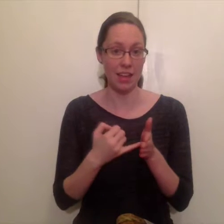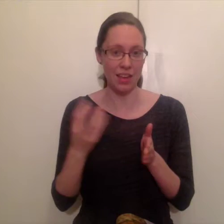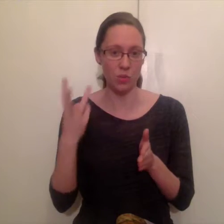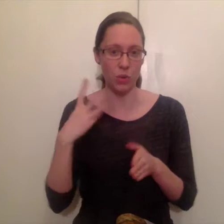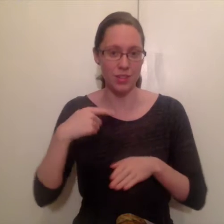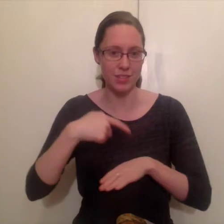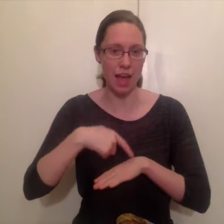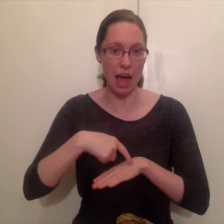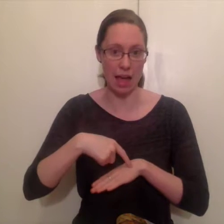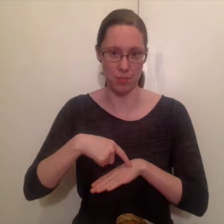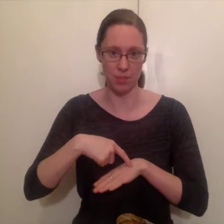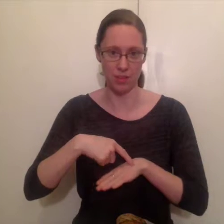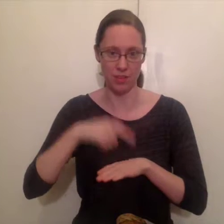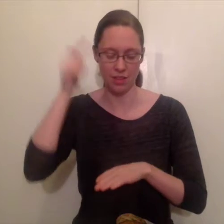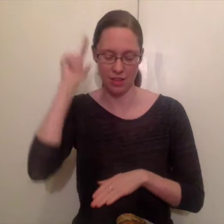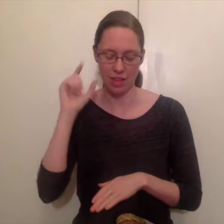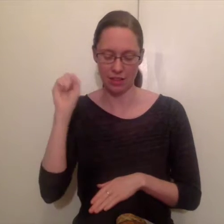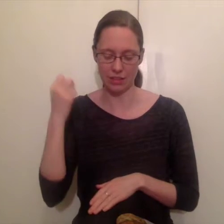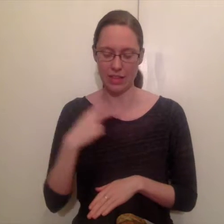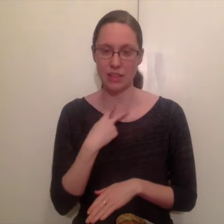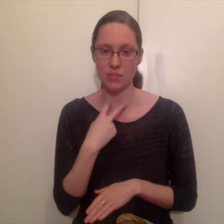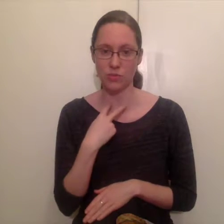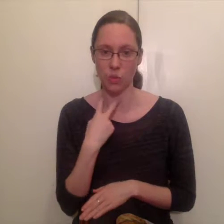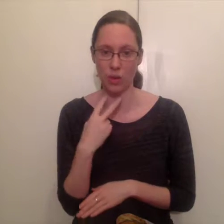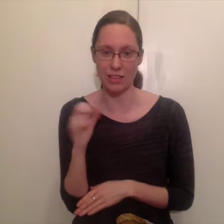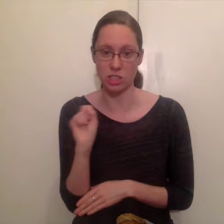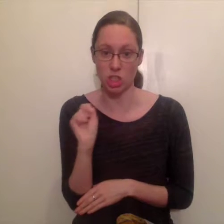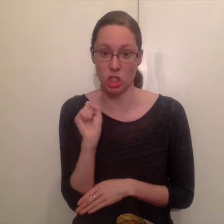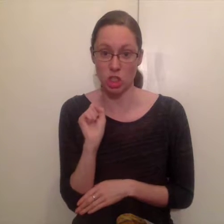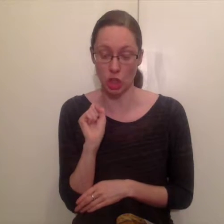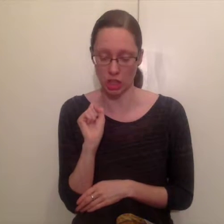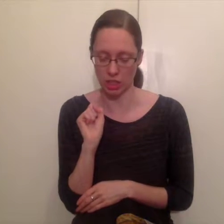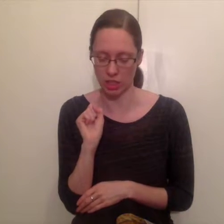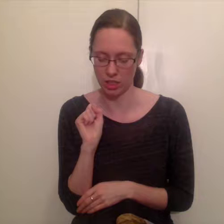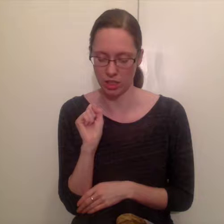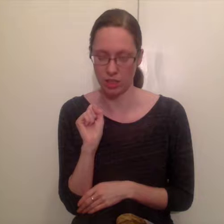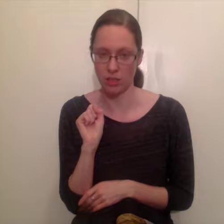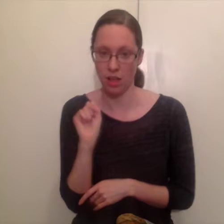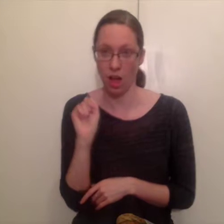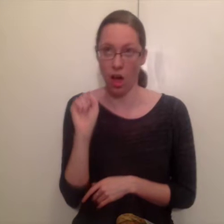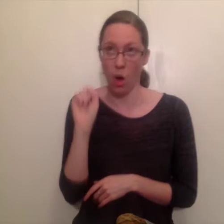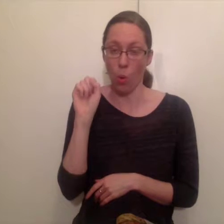It was time. Leah's voice shook.